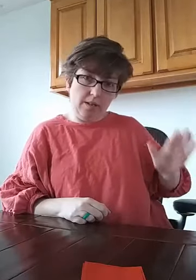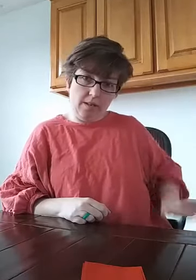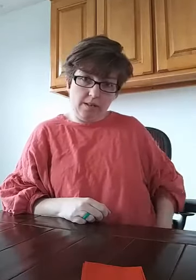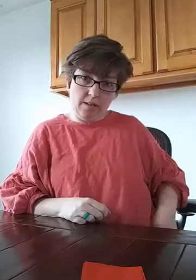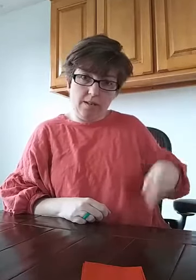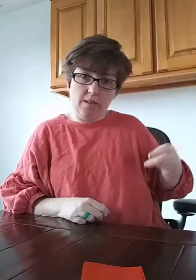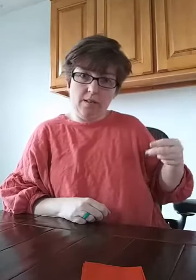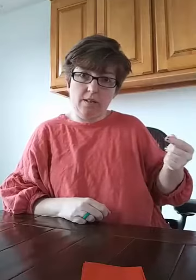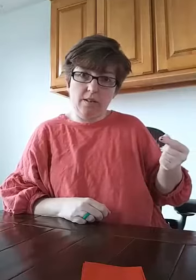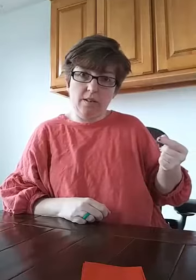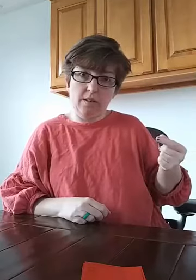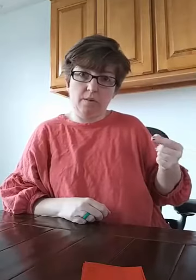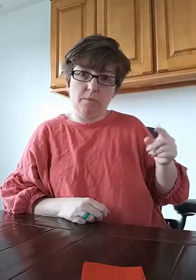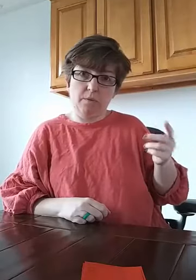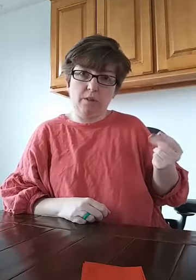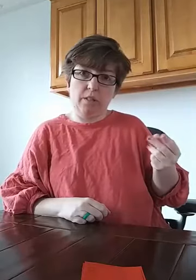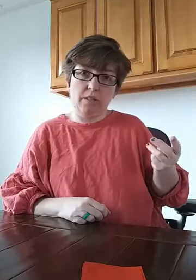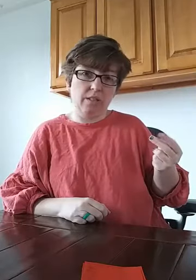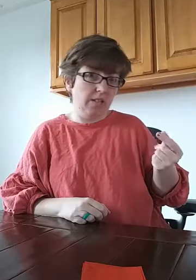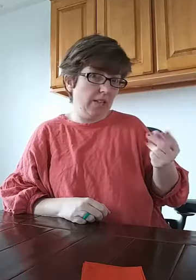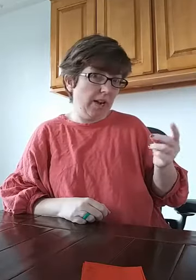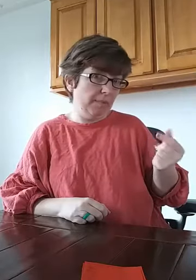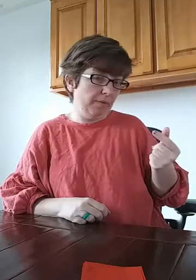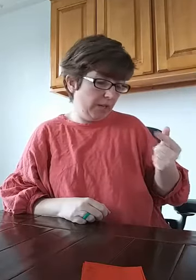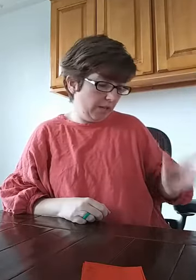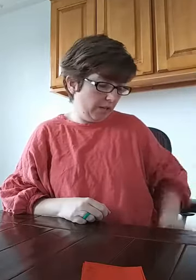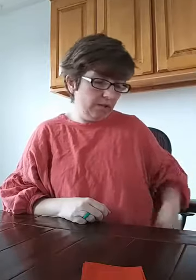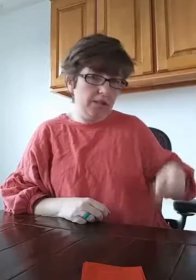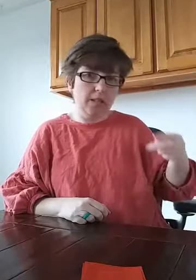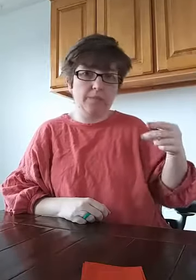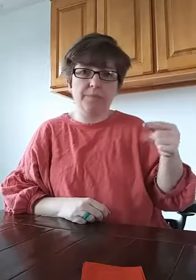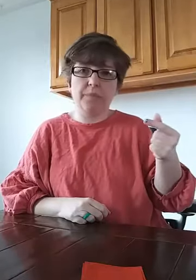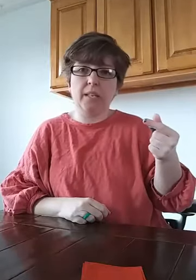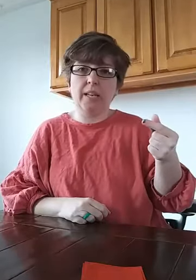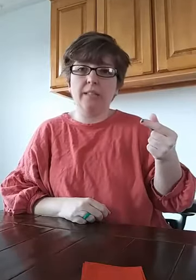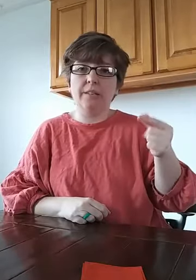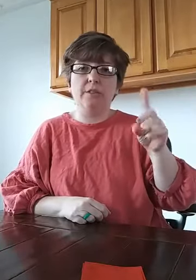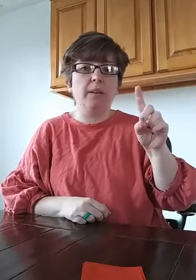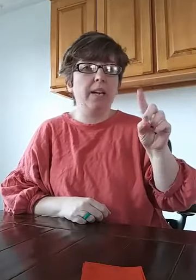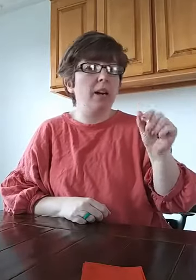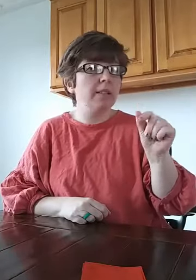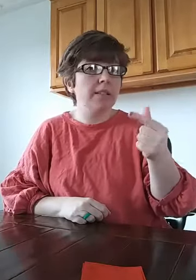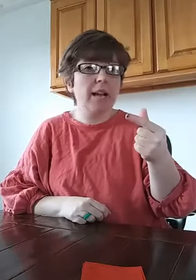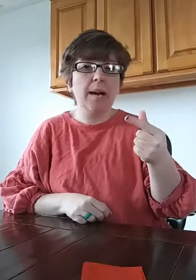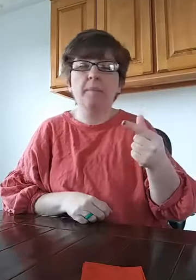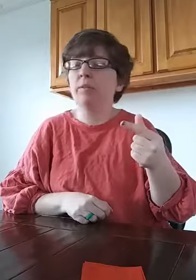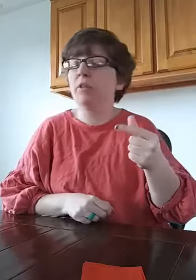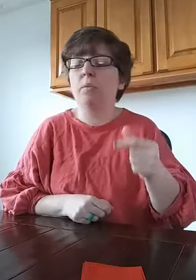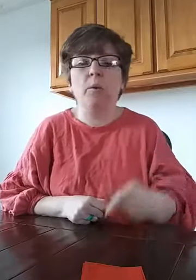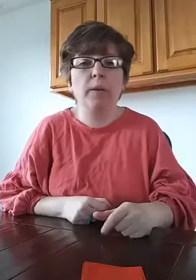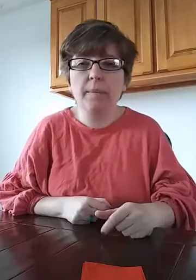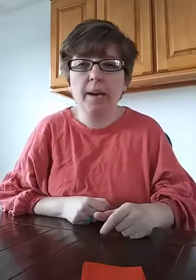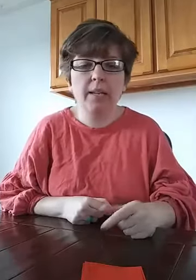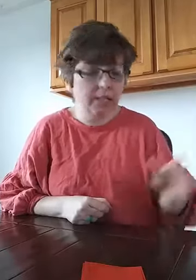can snap your fingers kids if you cannot snap don't worry about it